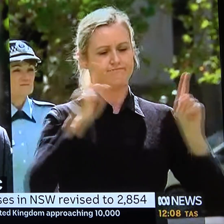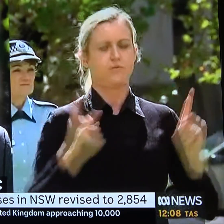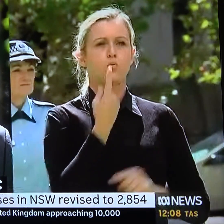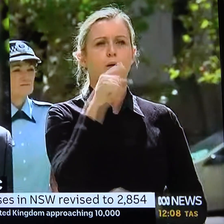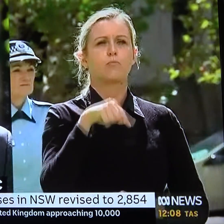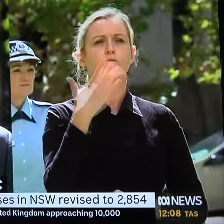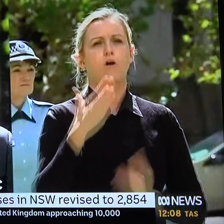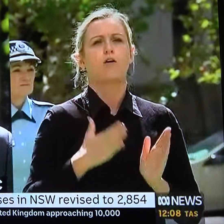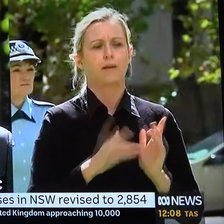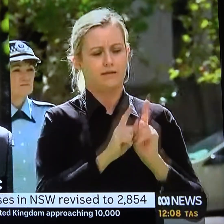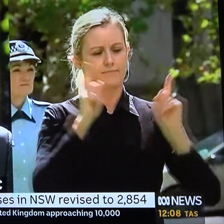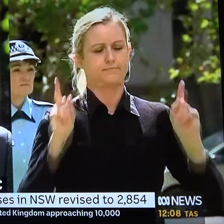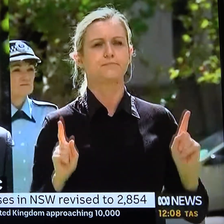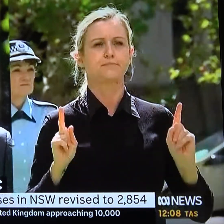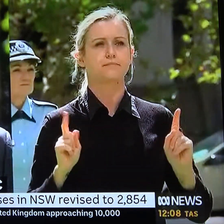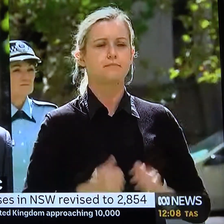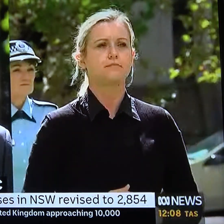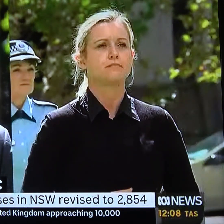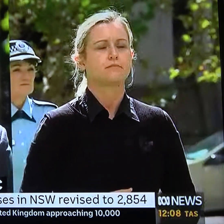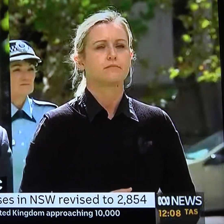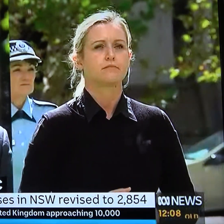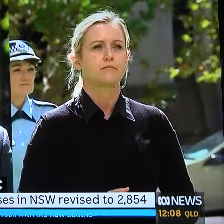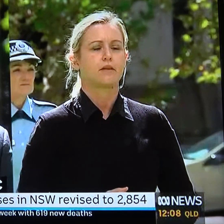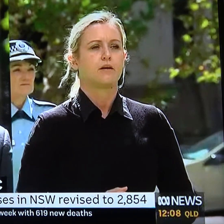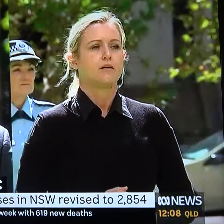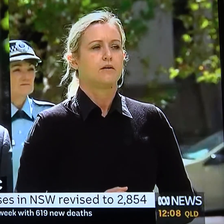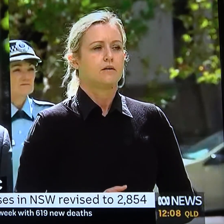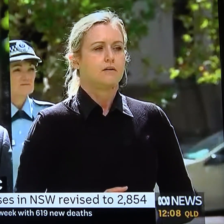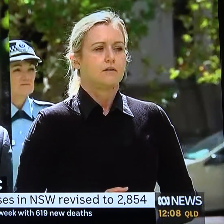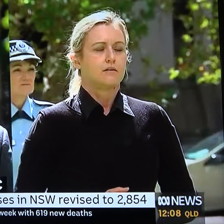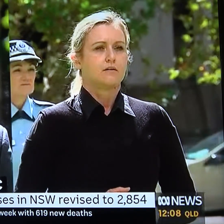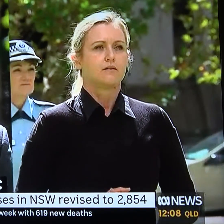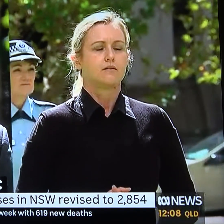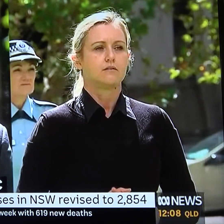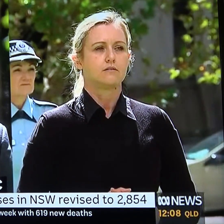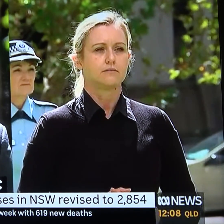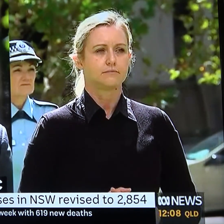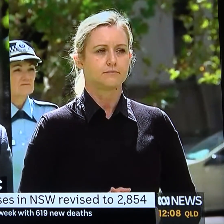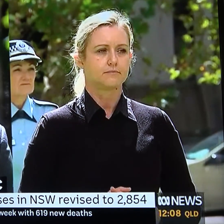at Easter perhaps it's the right time to be talking about this. We all need to be looking after each other.